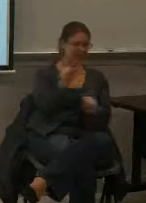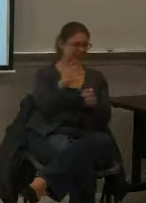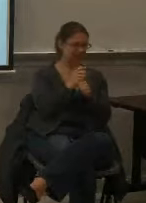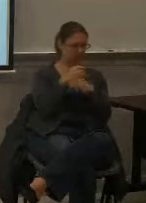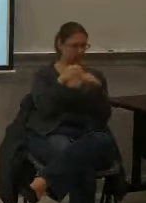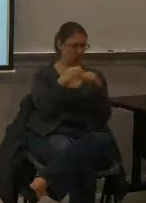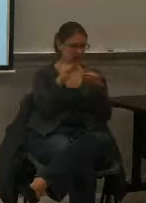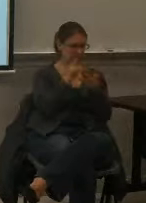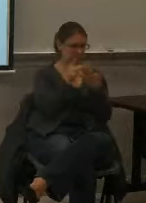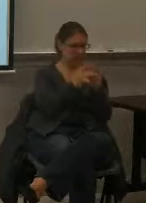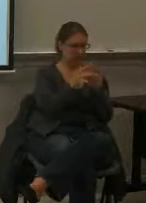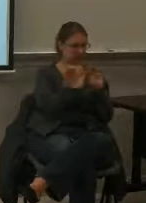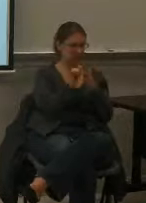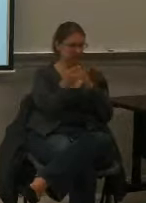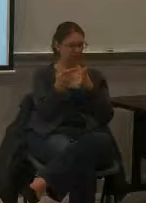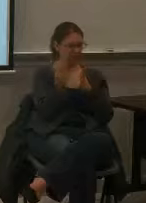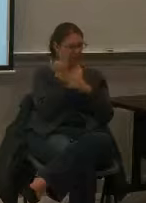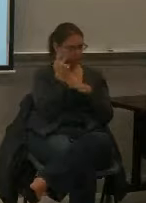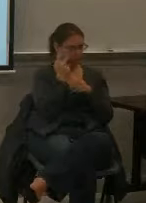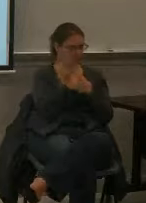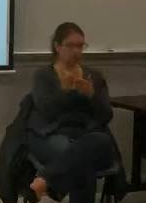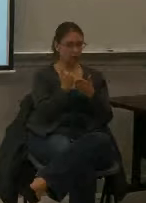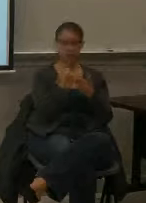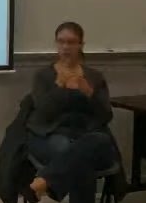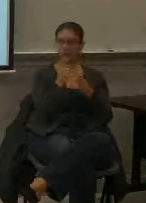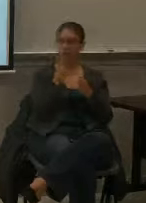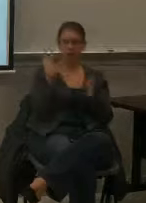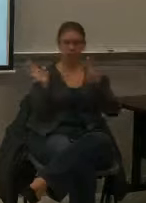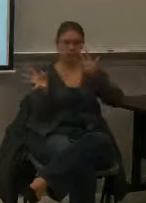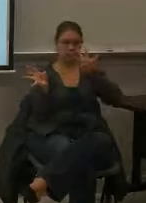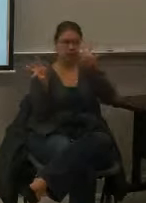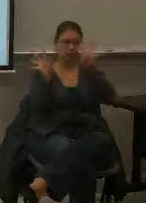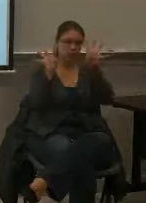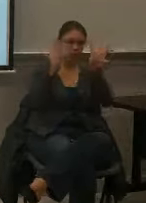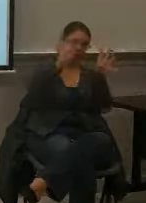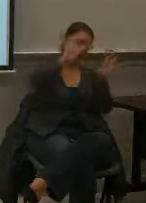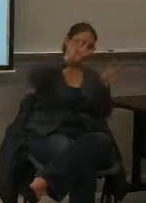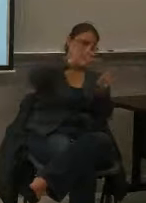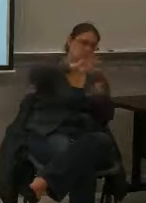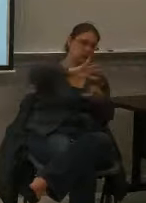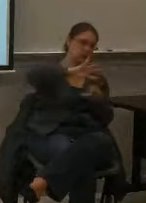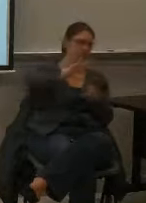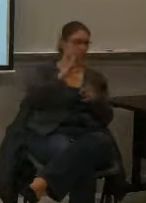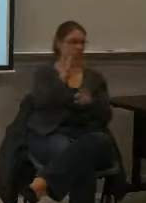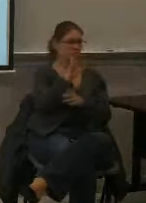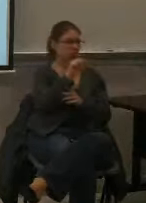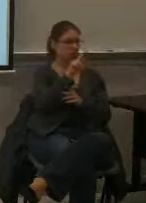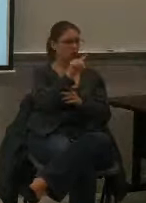does that thing where, I don't know if you've seen them before, they actually cartwheel, where they kind of stick on their behind